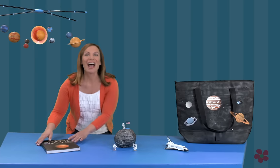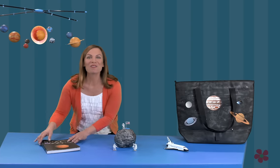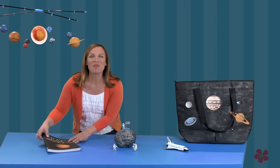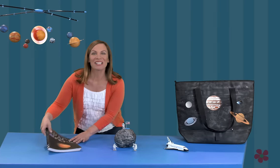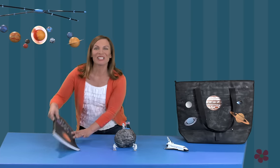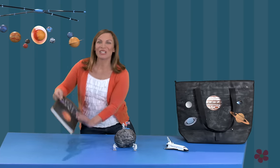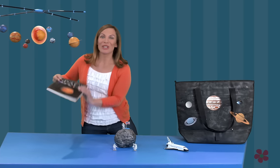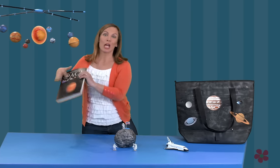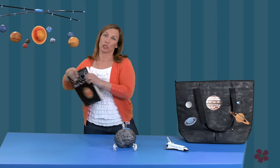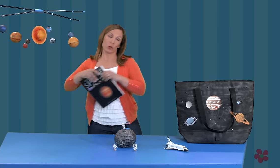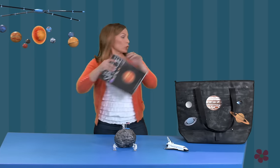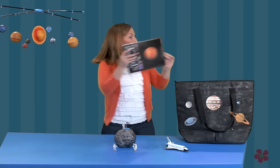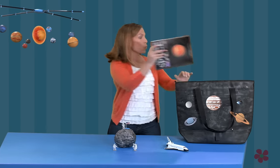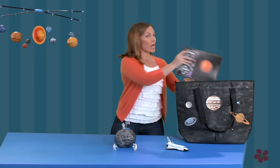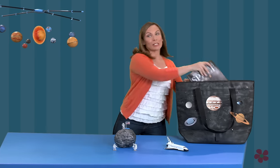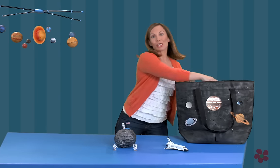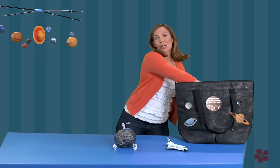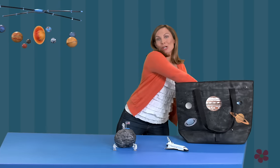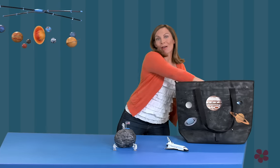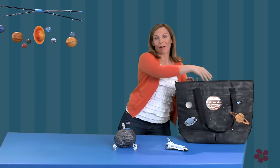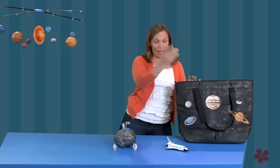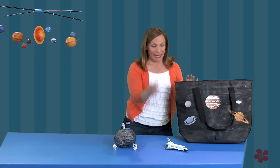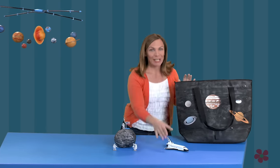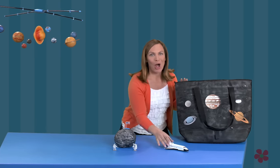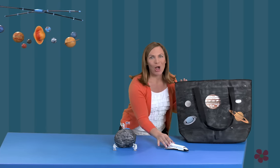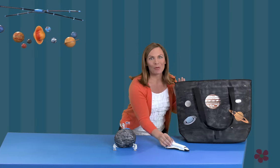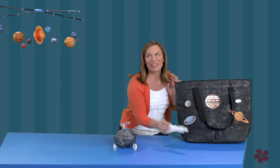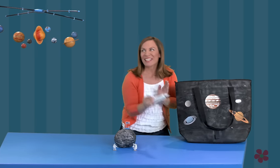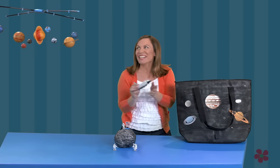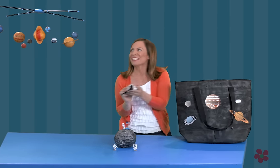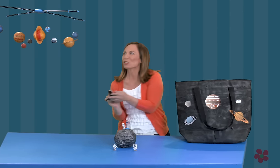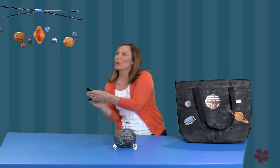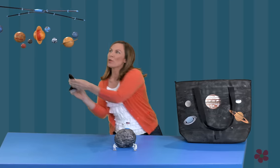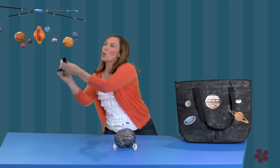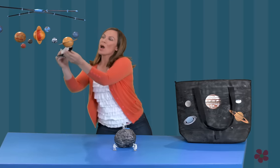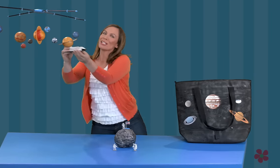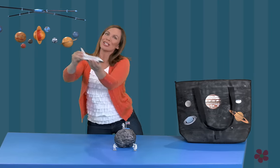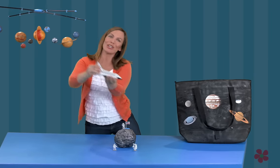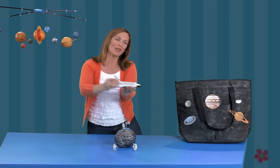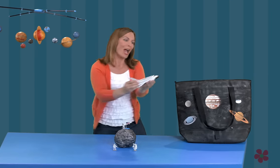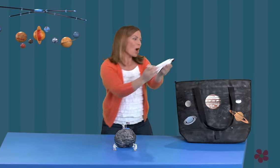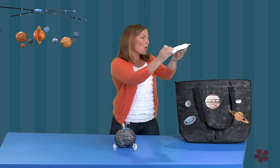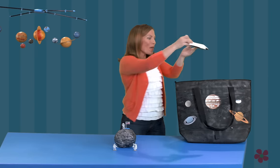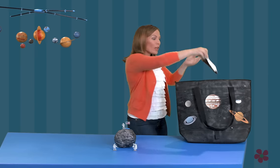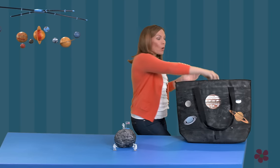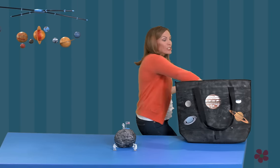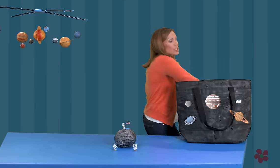I wonder, do you wonder? It all begins with wonder. With a question